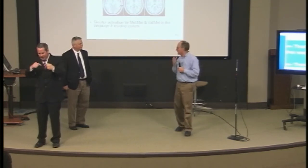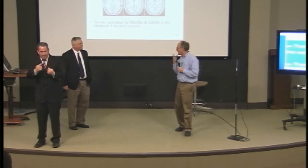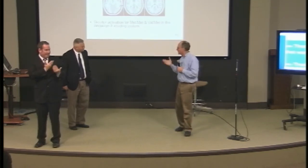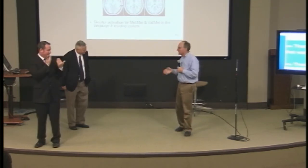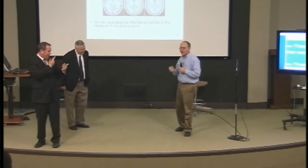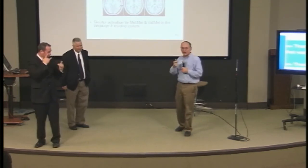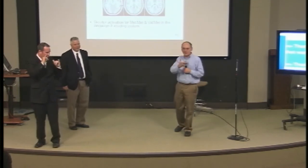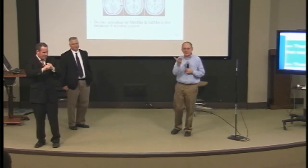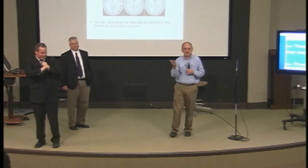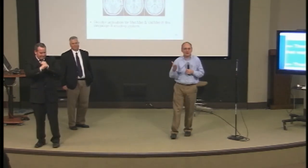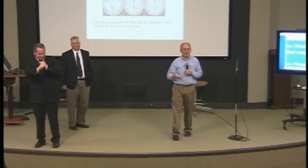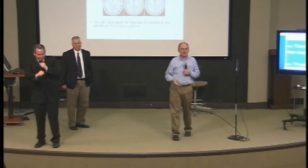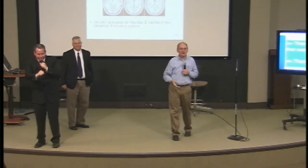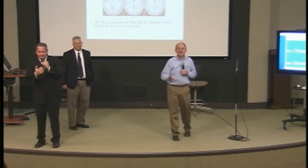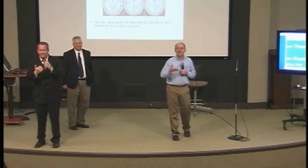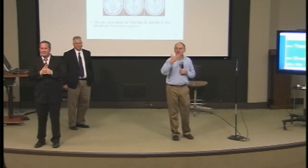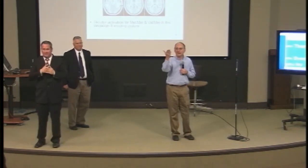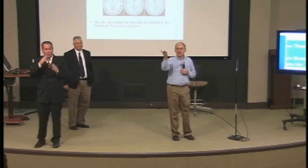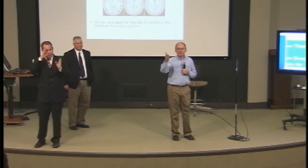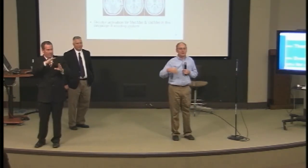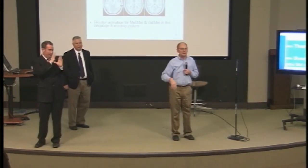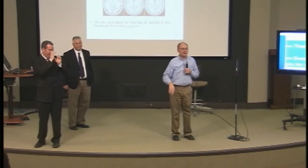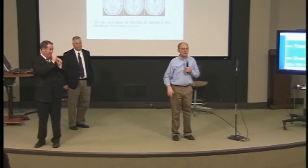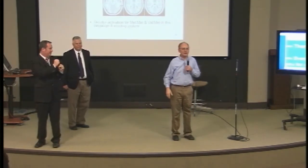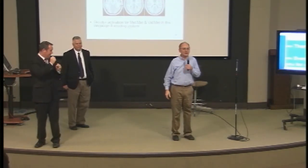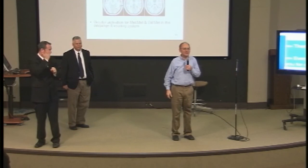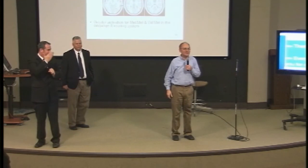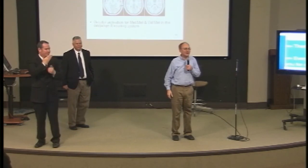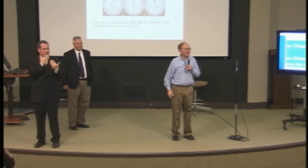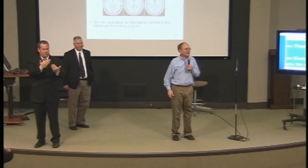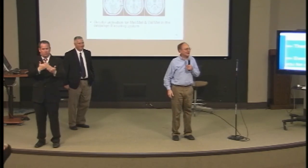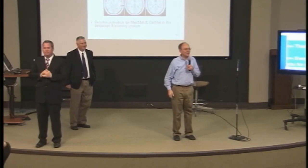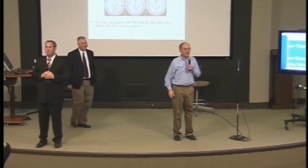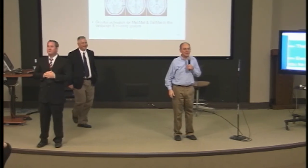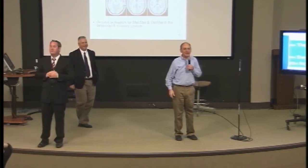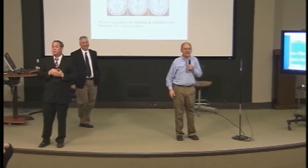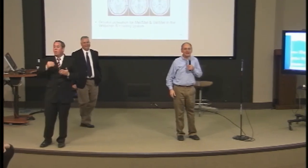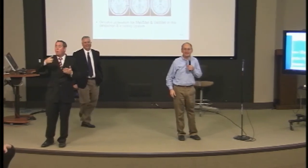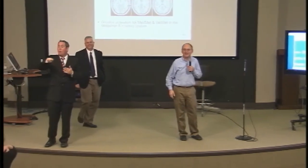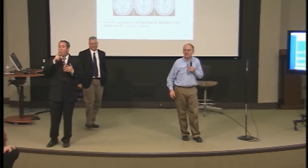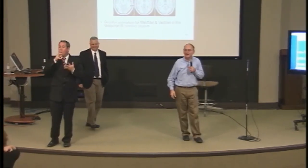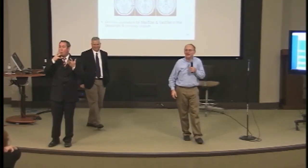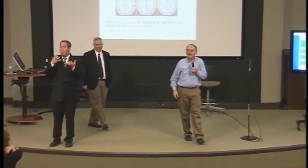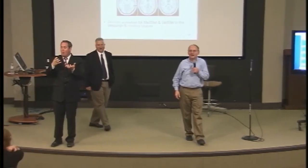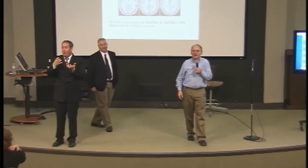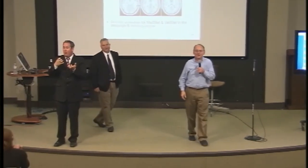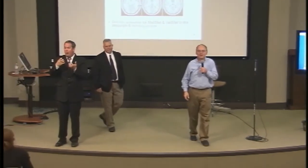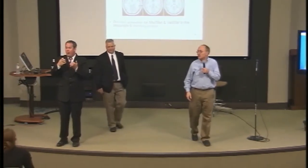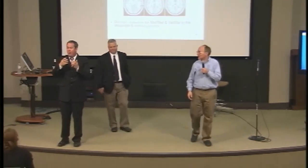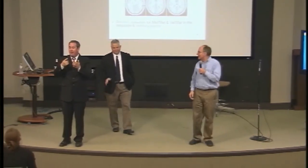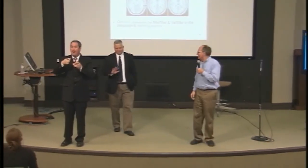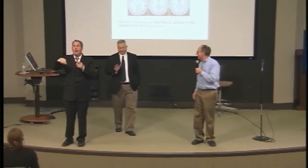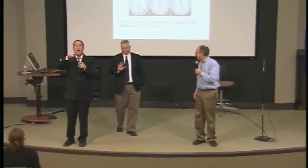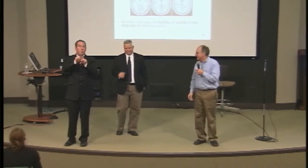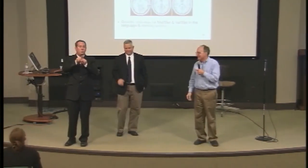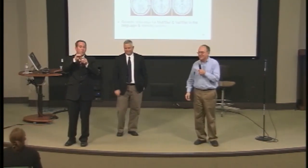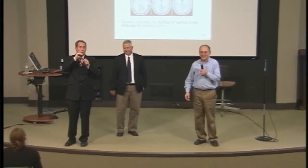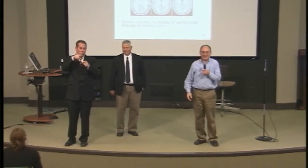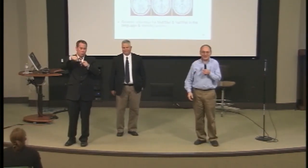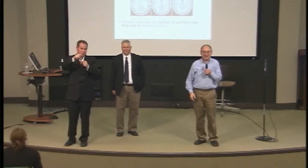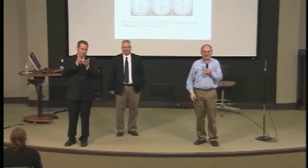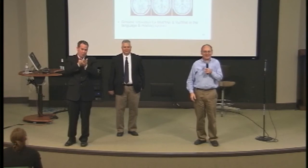conversation. So thank you. Thank you, Tom. for coming. Thank you for people who are still with us out there in the webland. Oh, yeah. What?